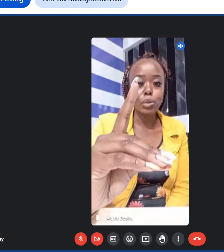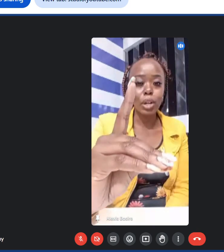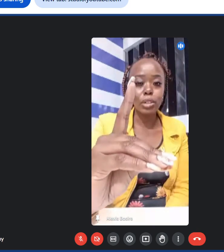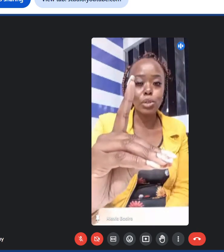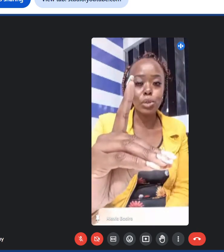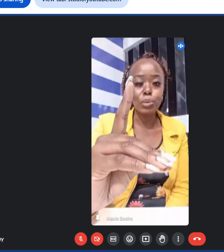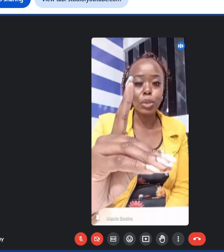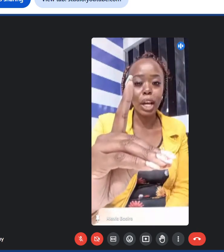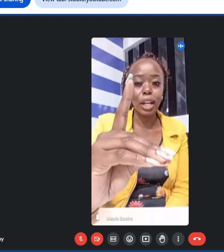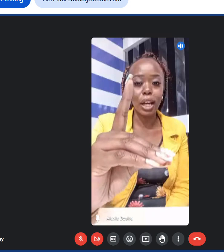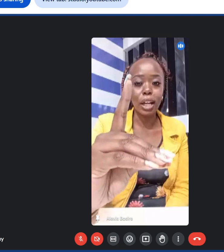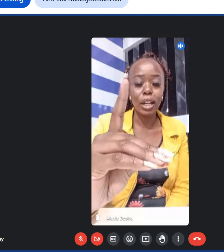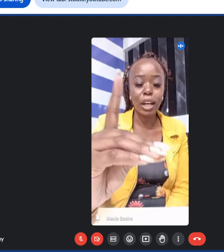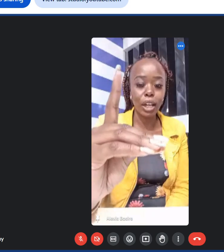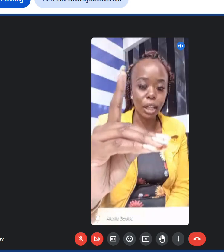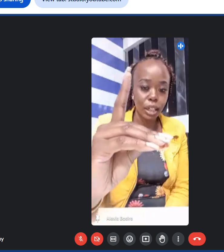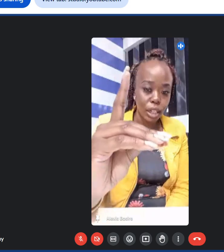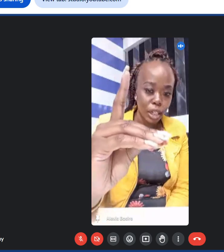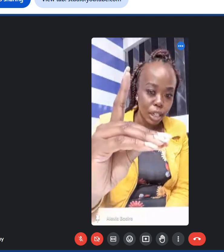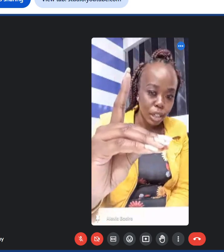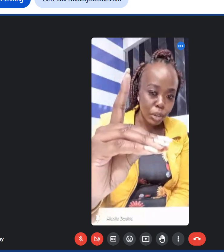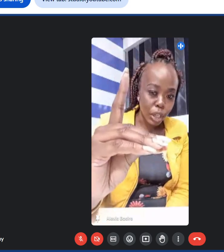For those who are on Zoom, you can